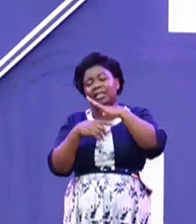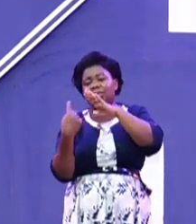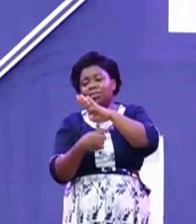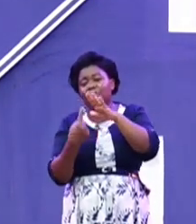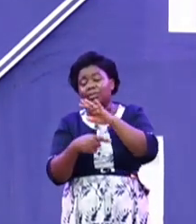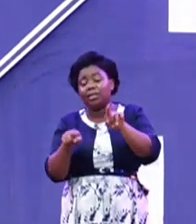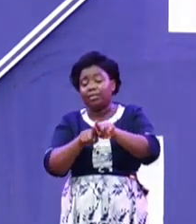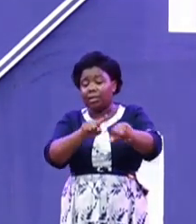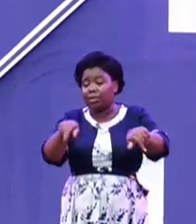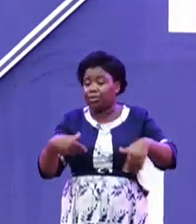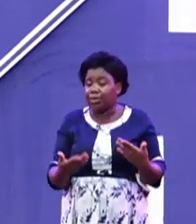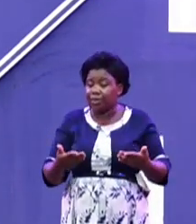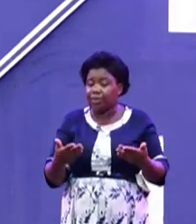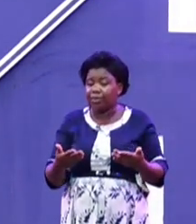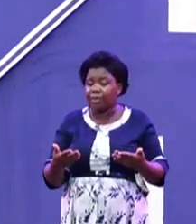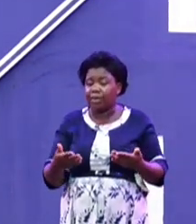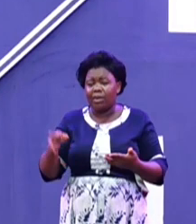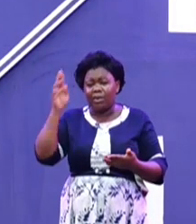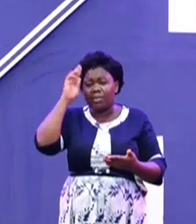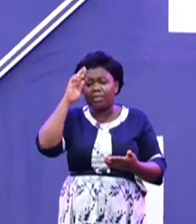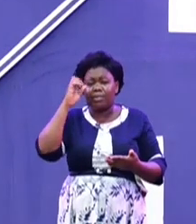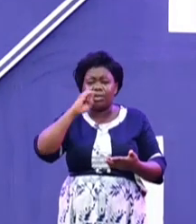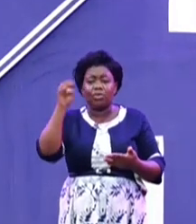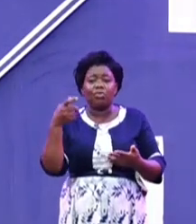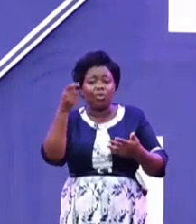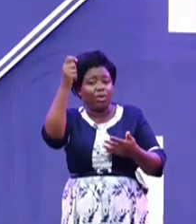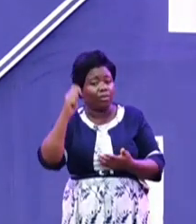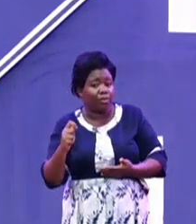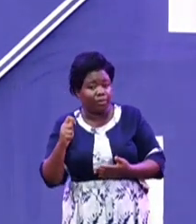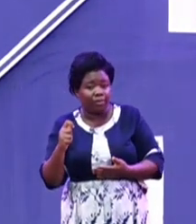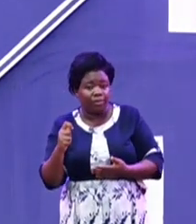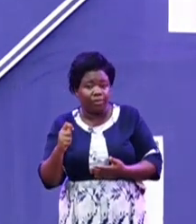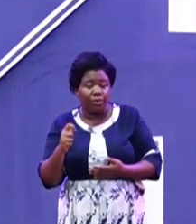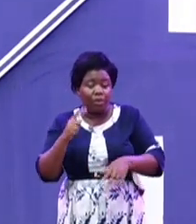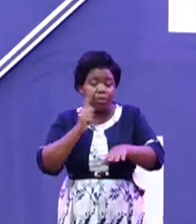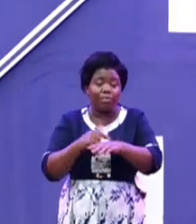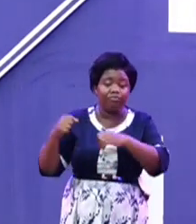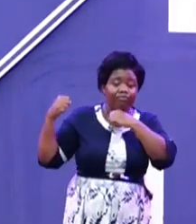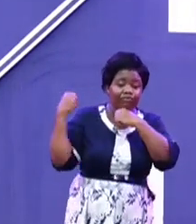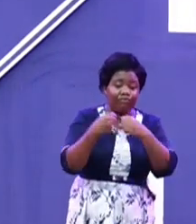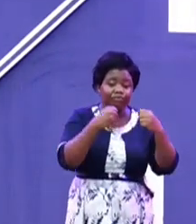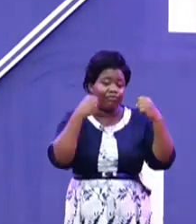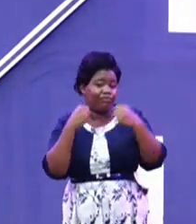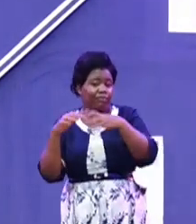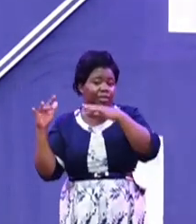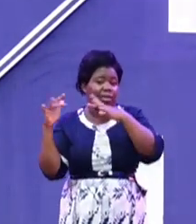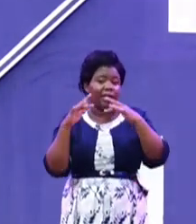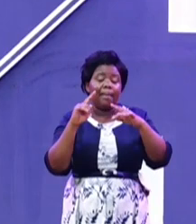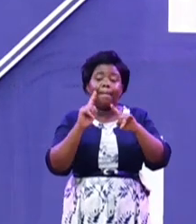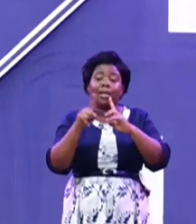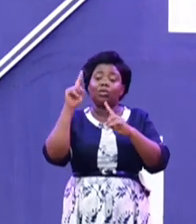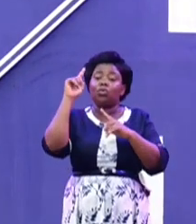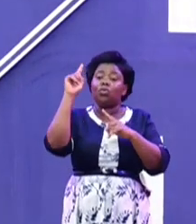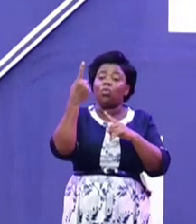the situations that we go through. Mujjukira Joshua. Do you remember Joshua? Bwe yalwana entalo ne webaalayo olutalo lumu